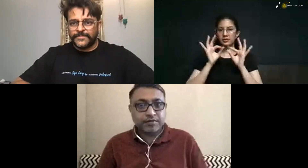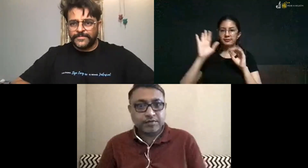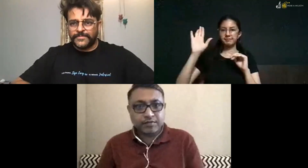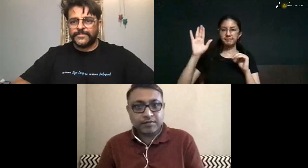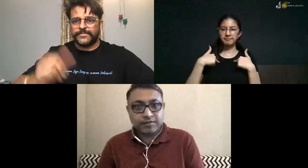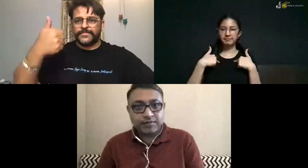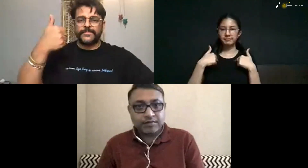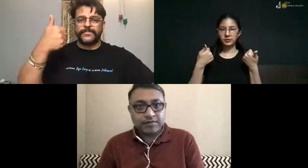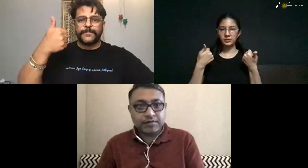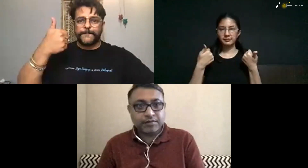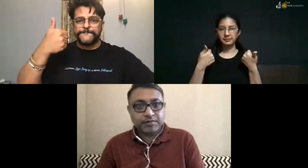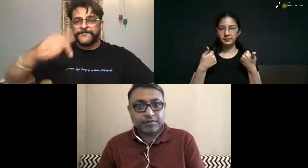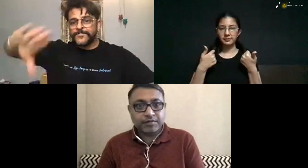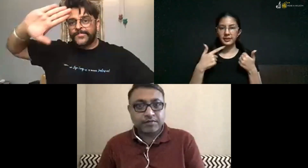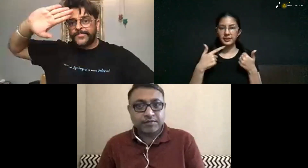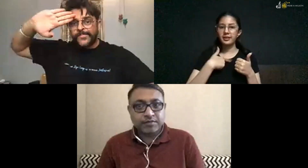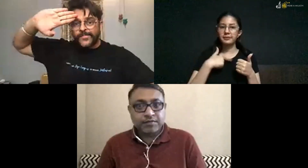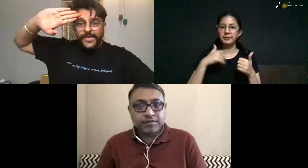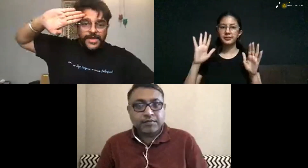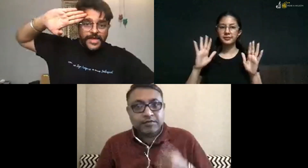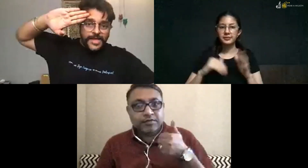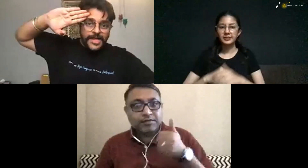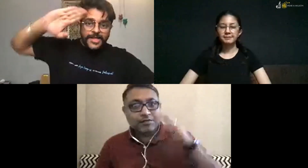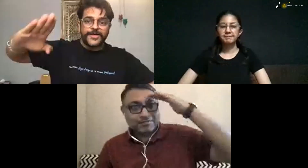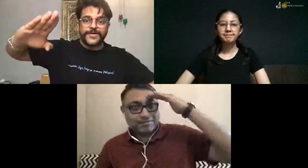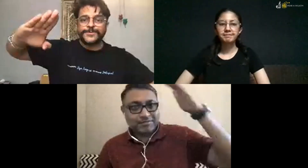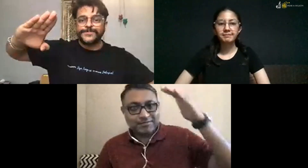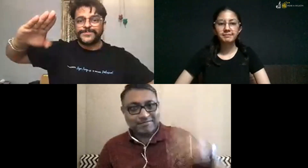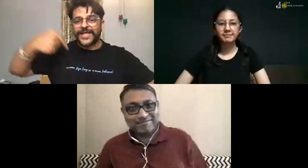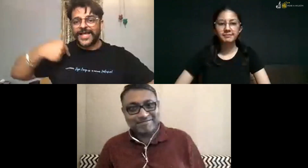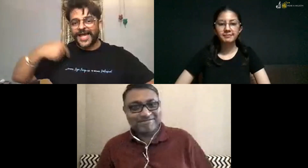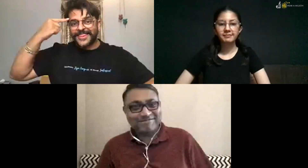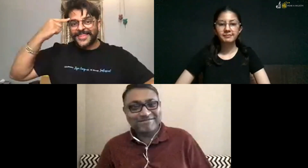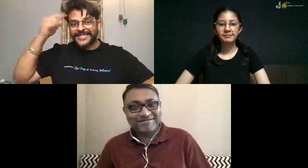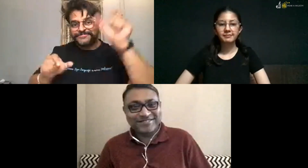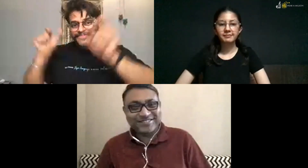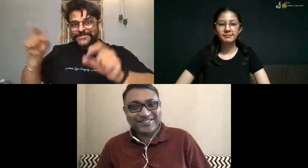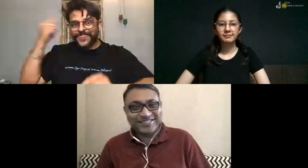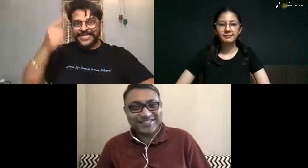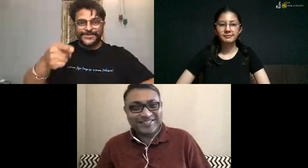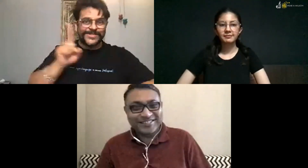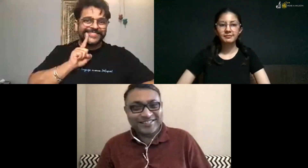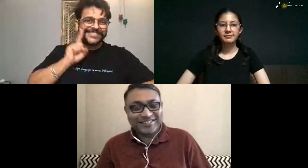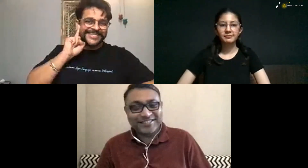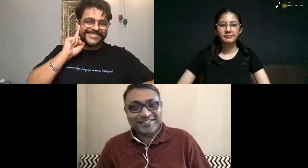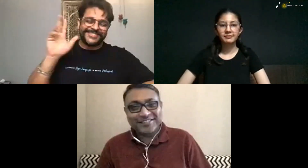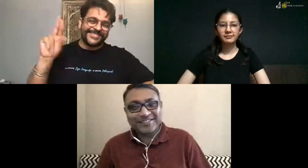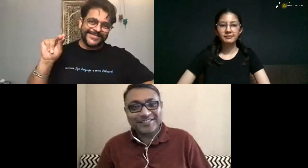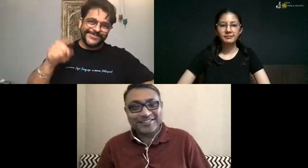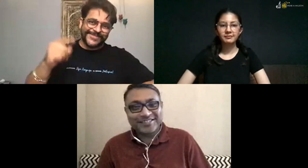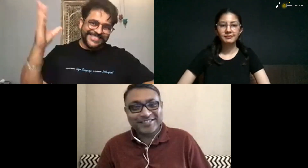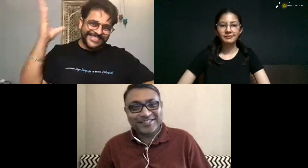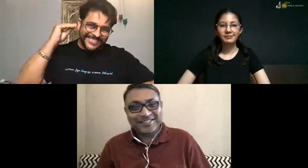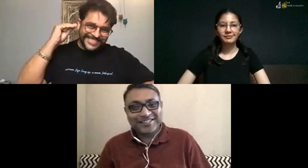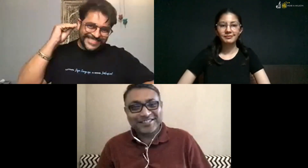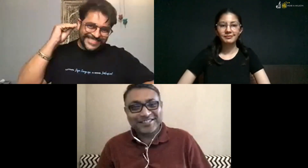Because I have to voice for Dr. Alim. Yeah. Okay, I'll voice Ria, you sang. I think people are thinking that